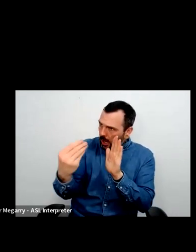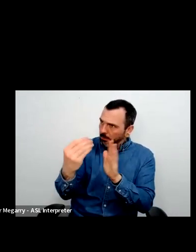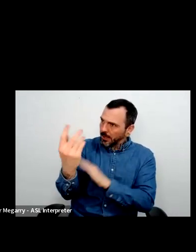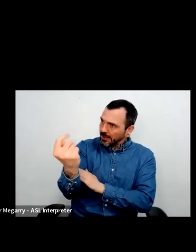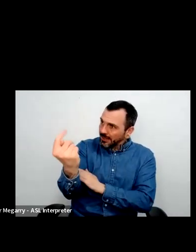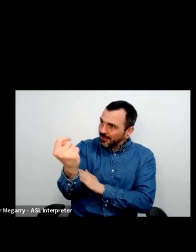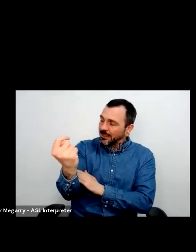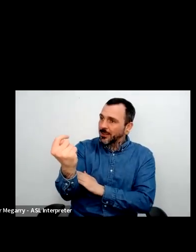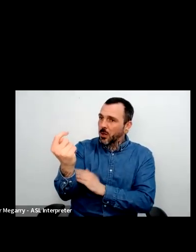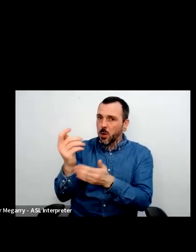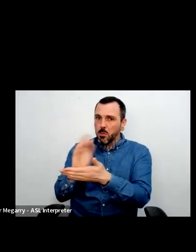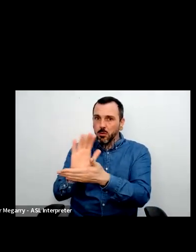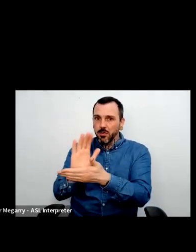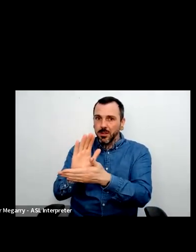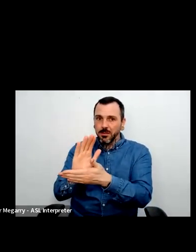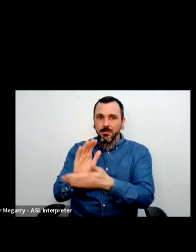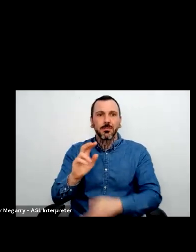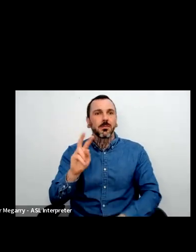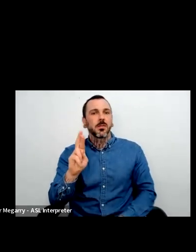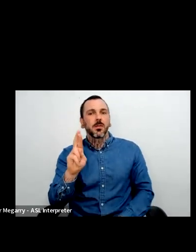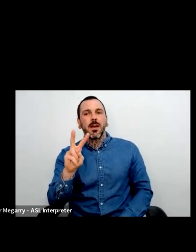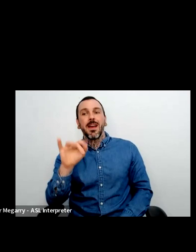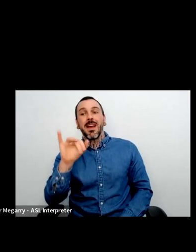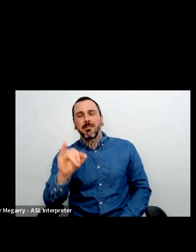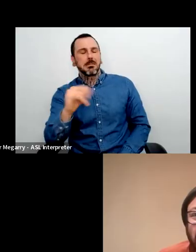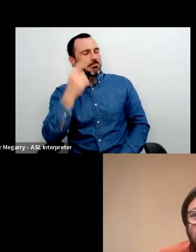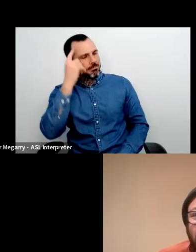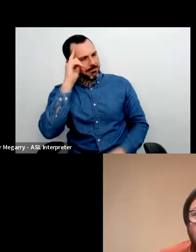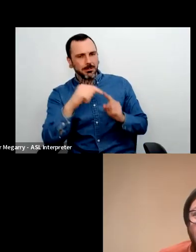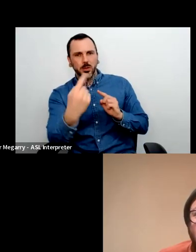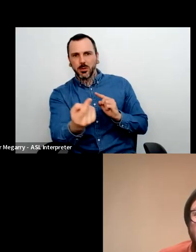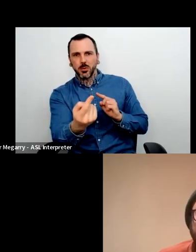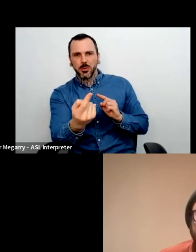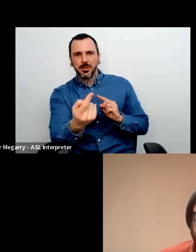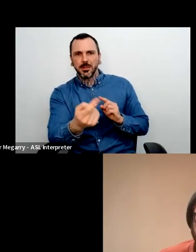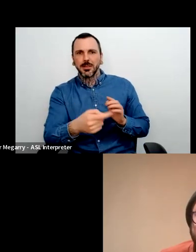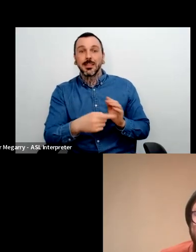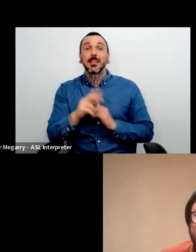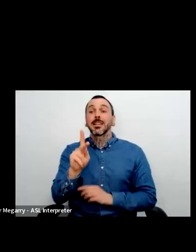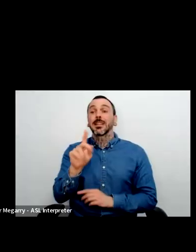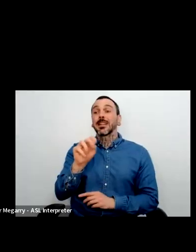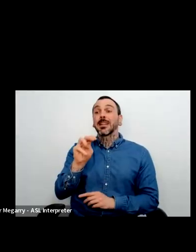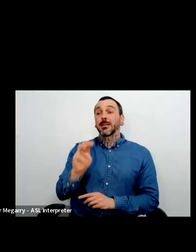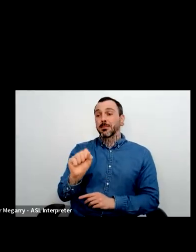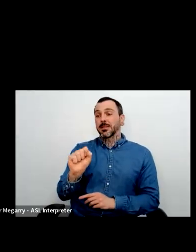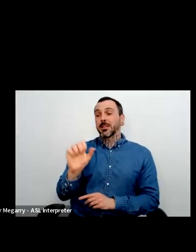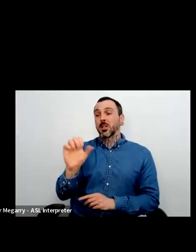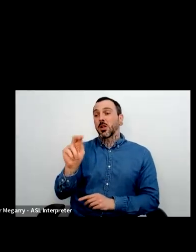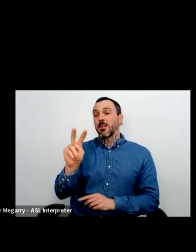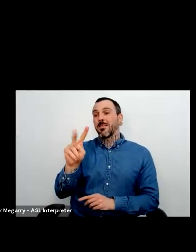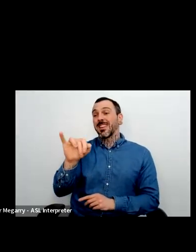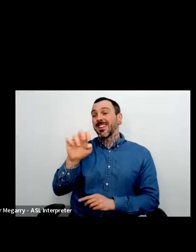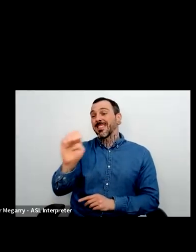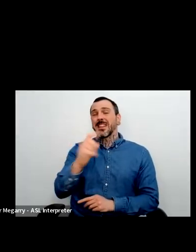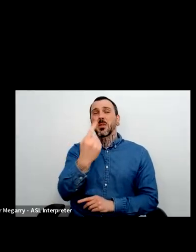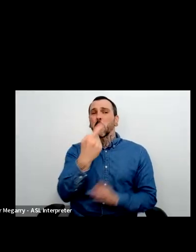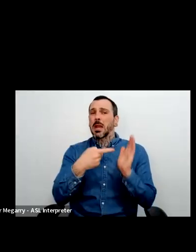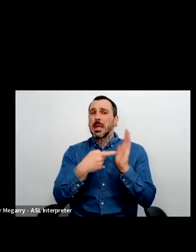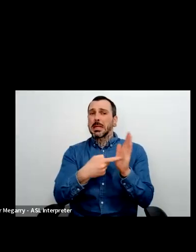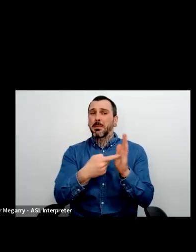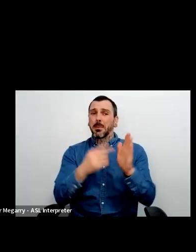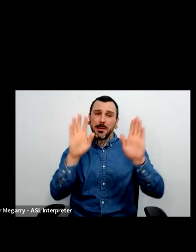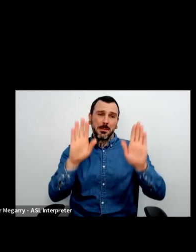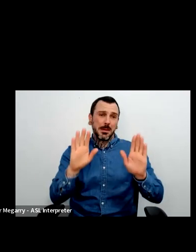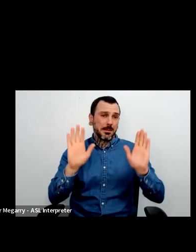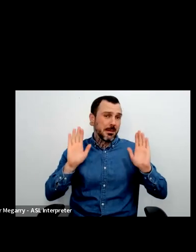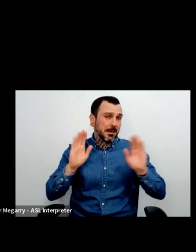I don't agree. I think that that's like, it's one example of something that happened that it's great. I think they're very different mediums that